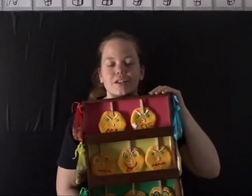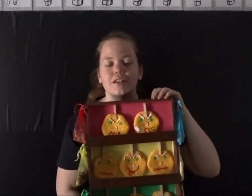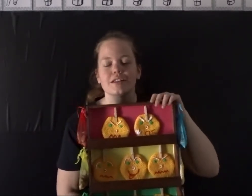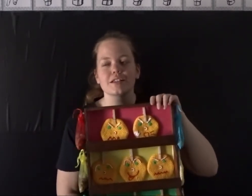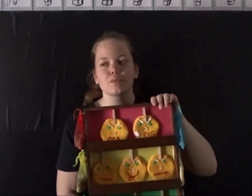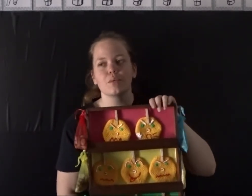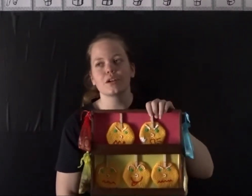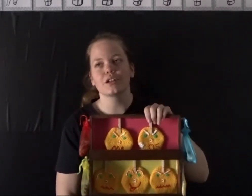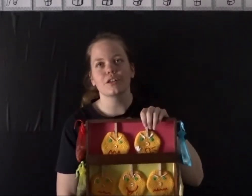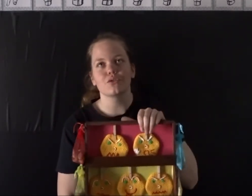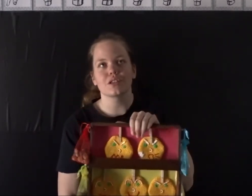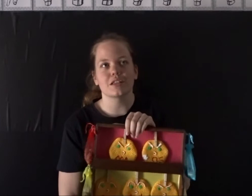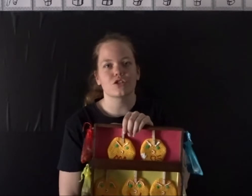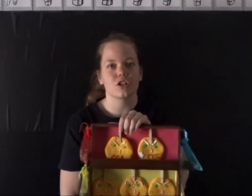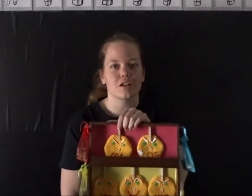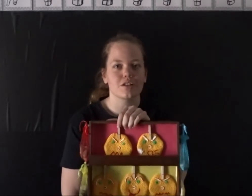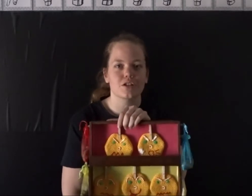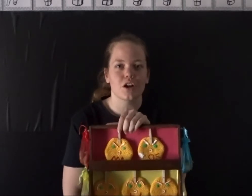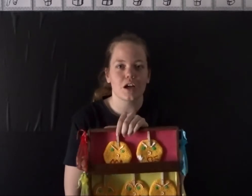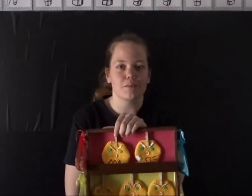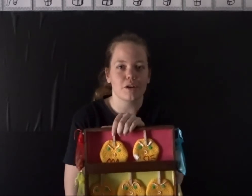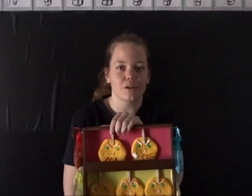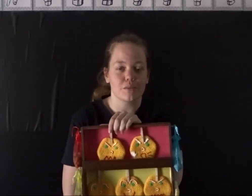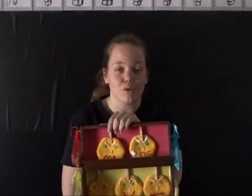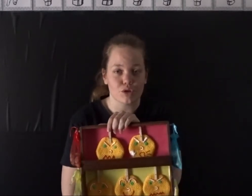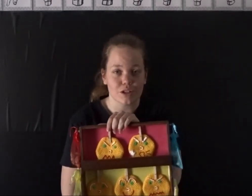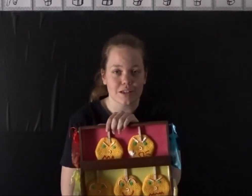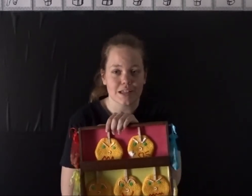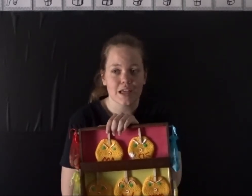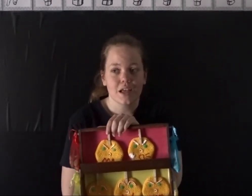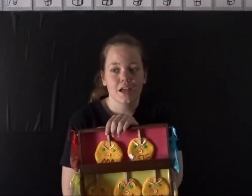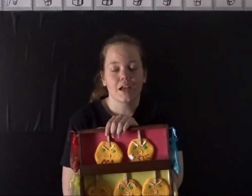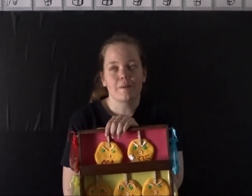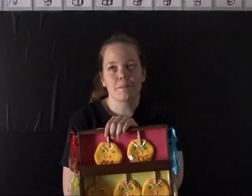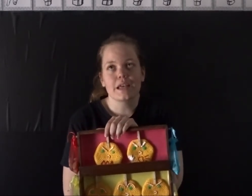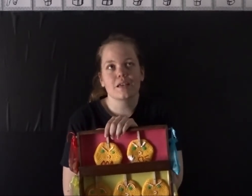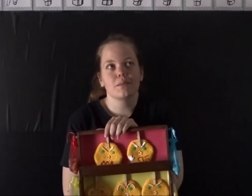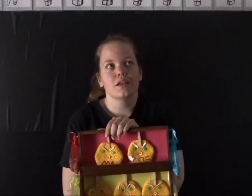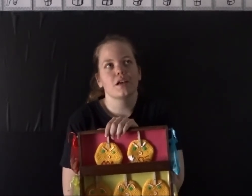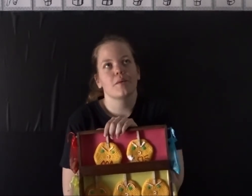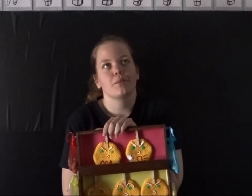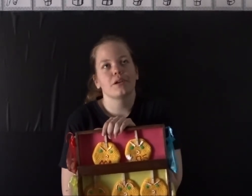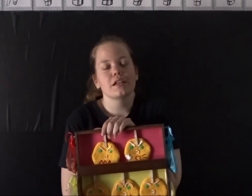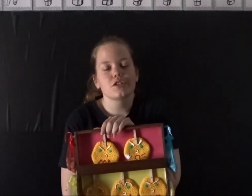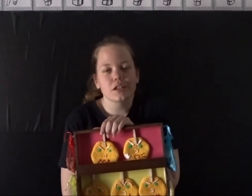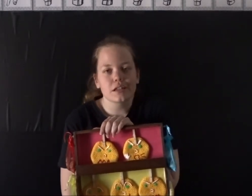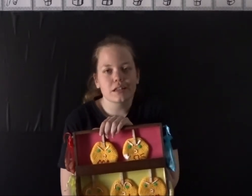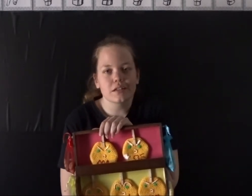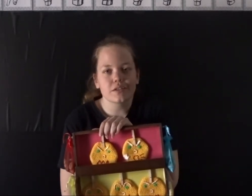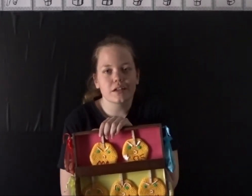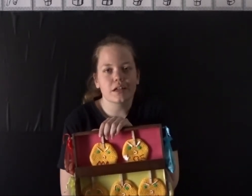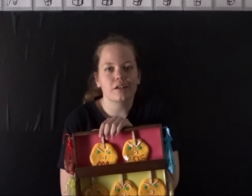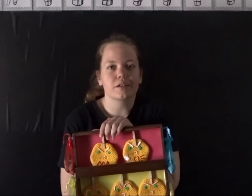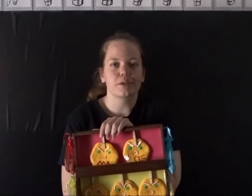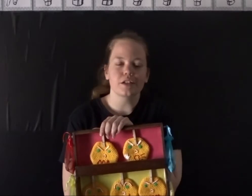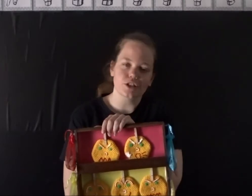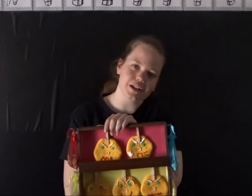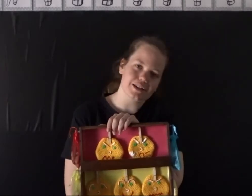this is what we're going to use in this channel to talk about emotions. They can be a pretty tricky thing to figure out, a pretty tricky thing to